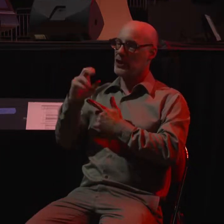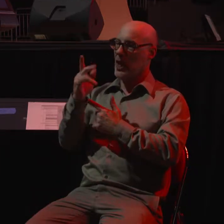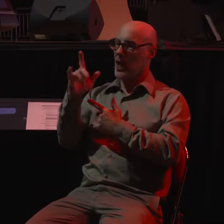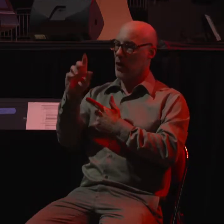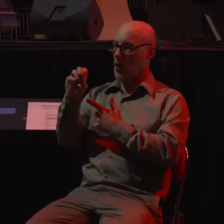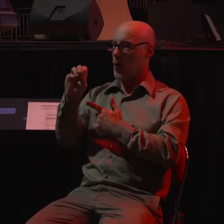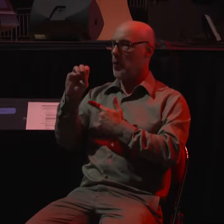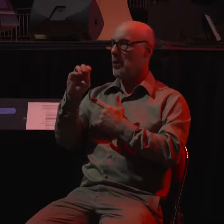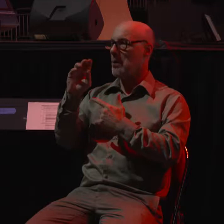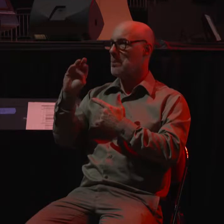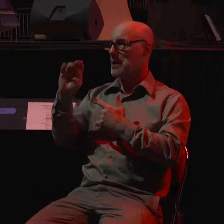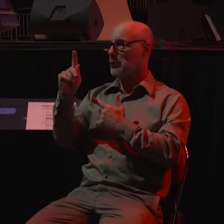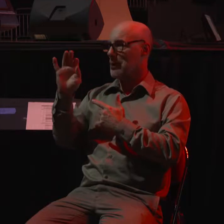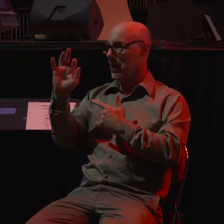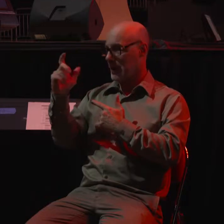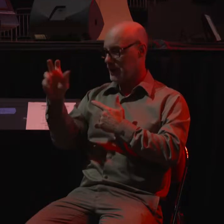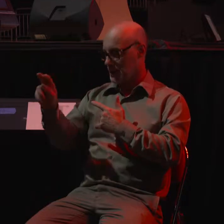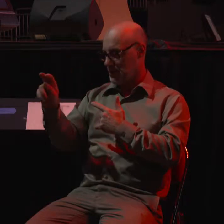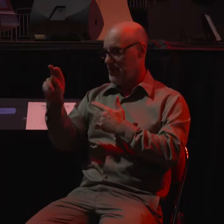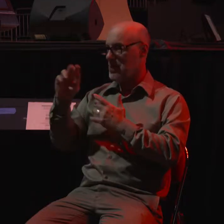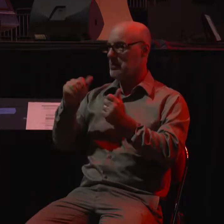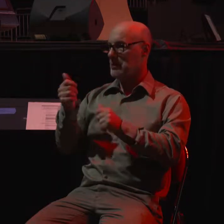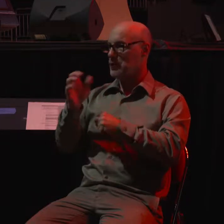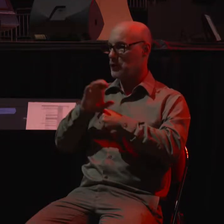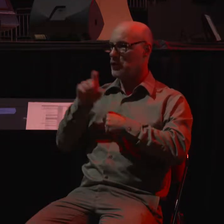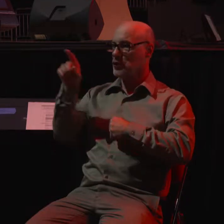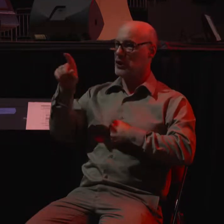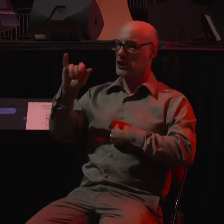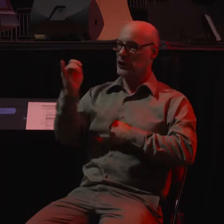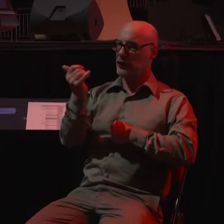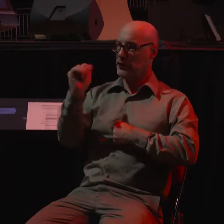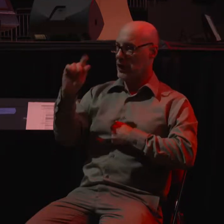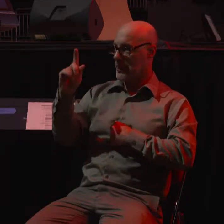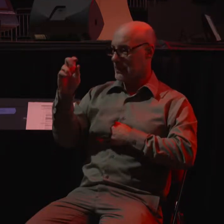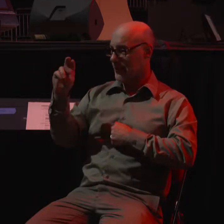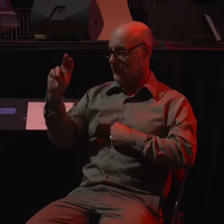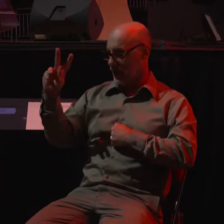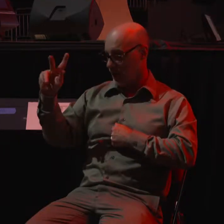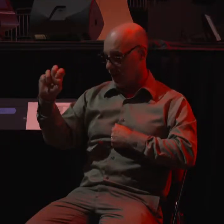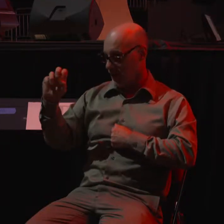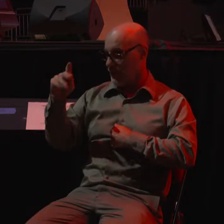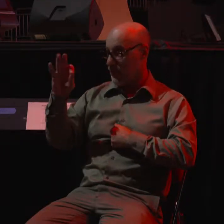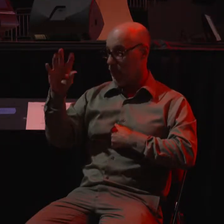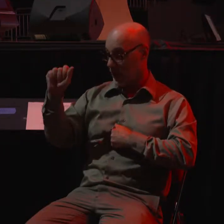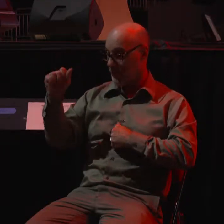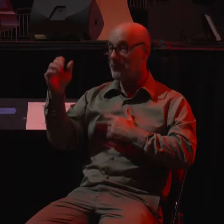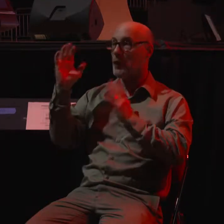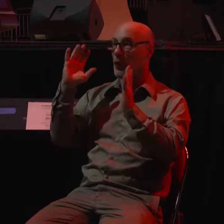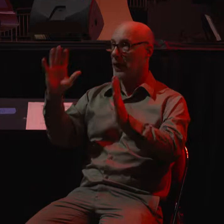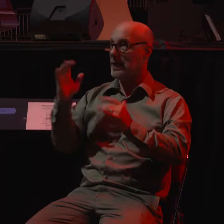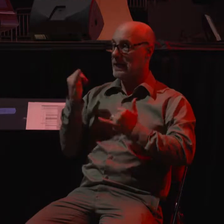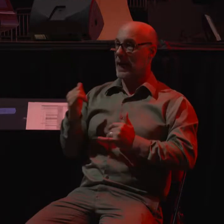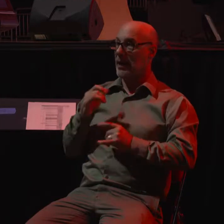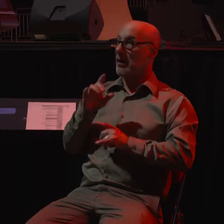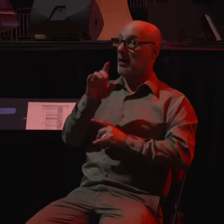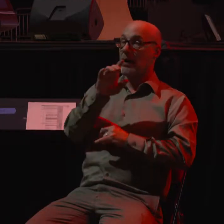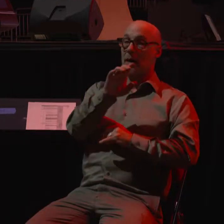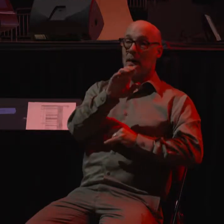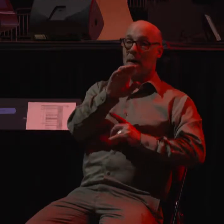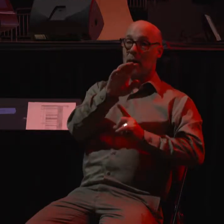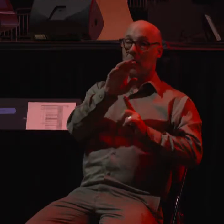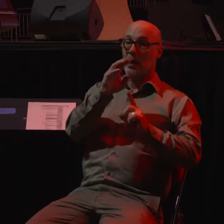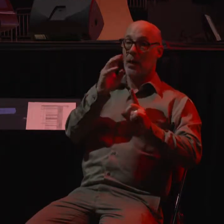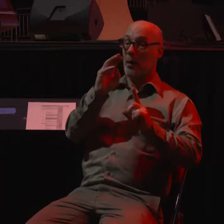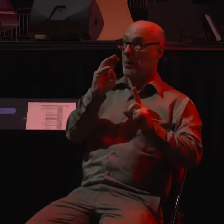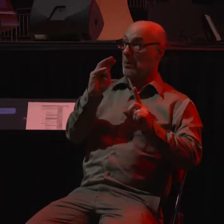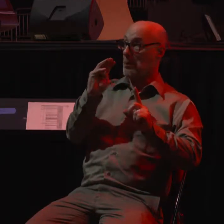Church in Jacksonville, Florida. And it is 50 years and 1 week since